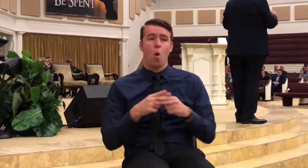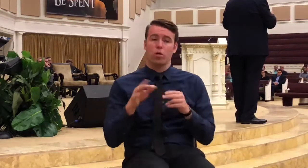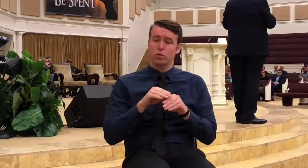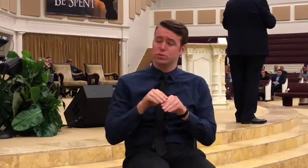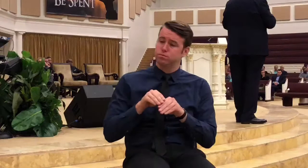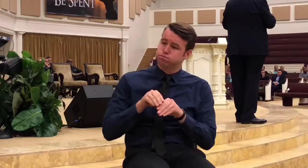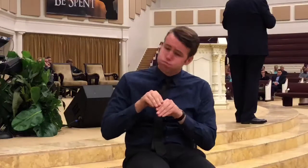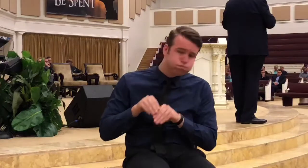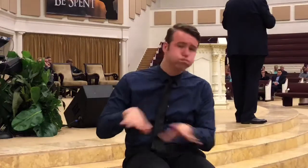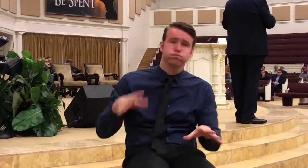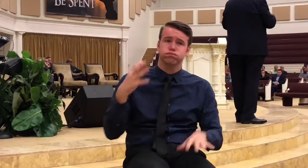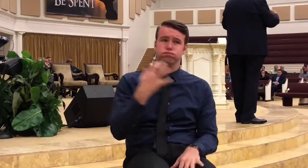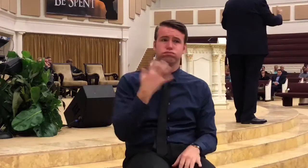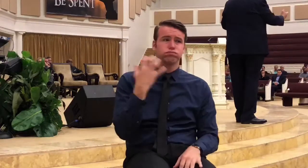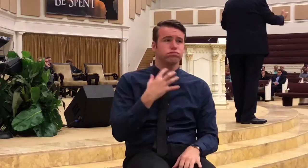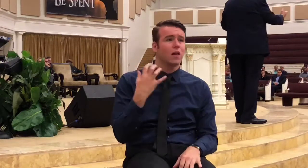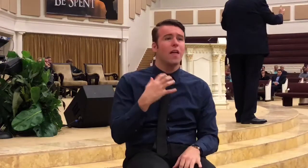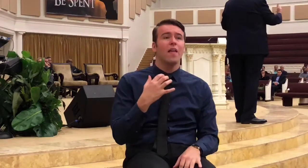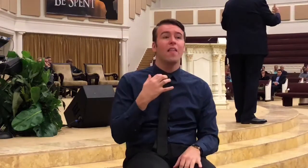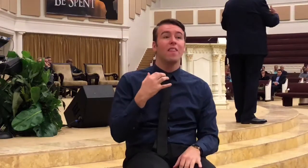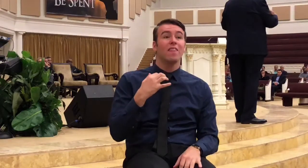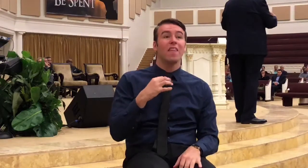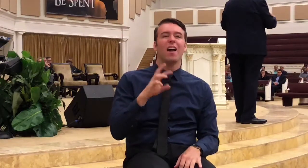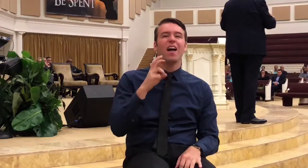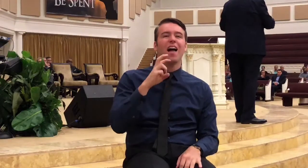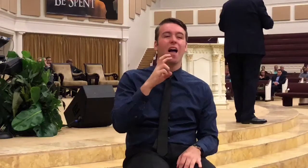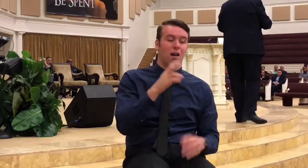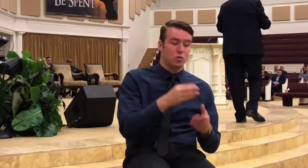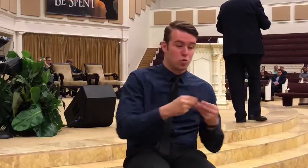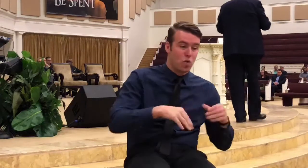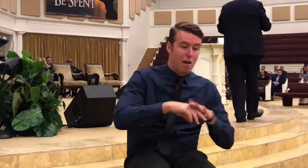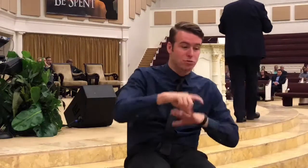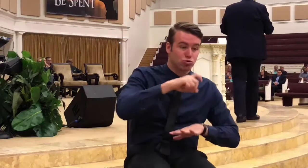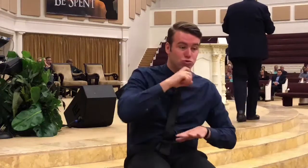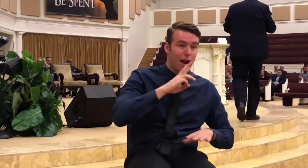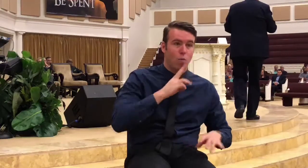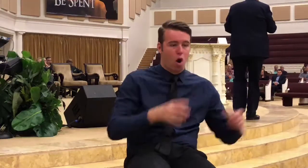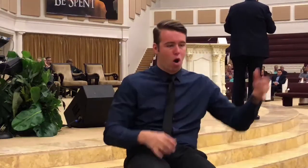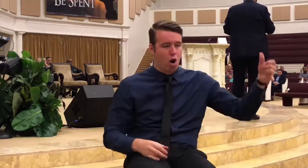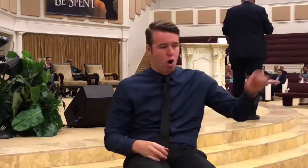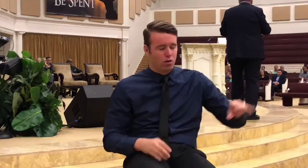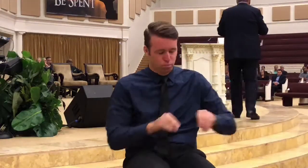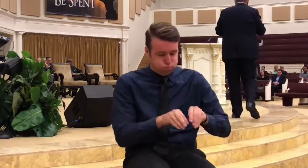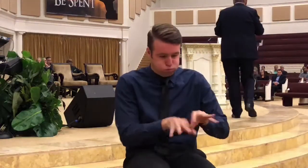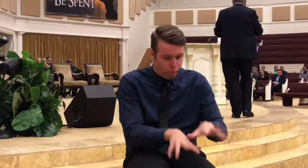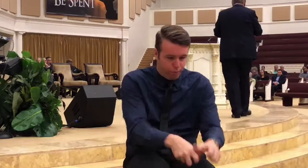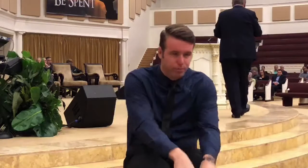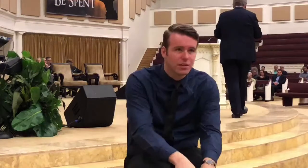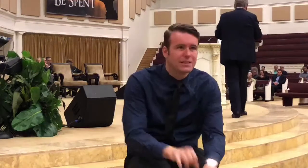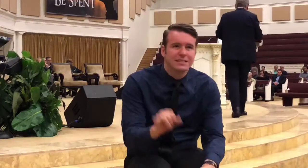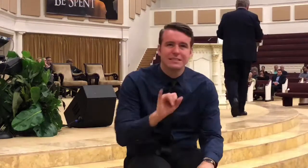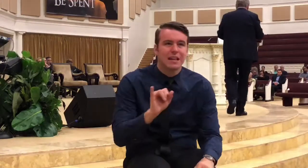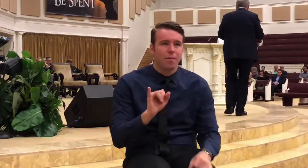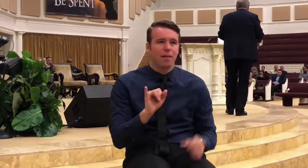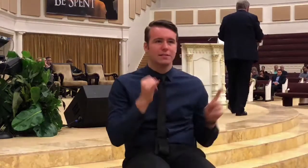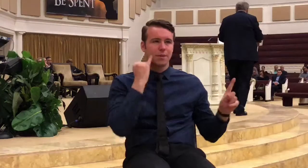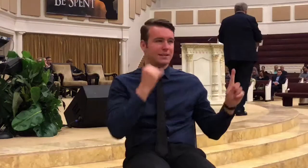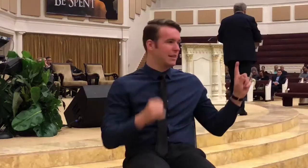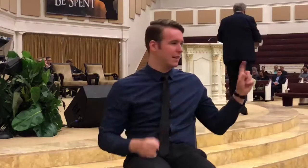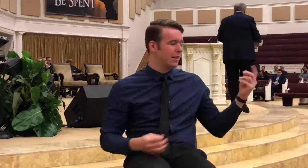a parched ground that water came to, and it impacted